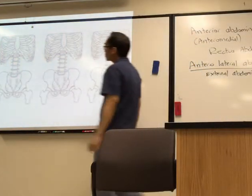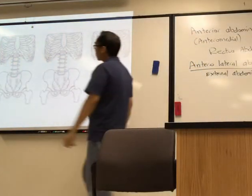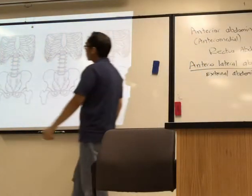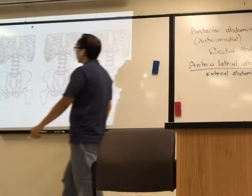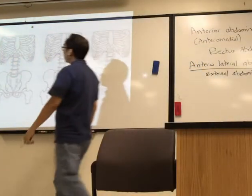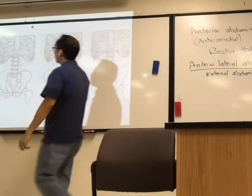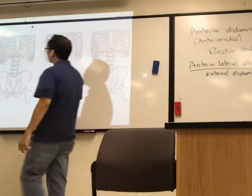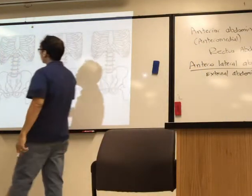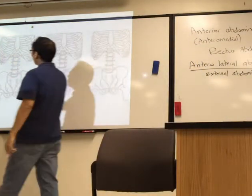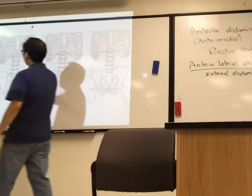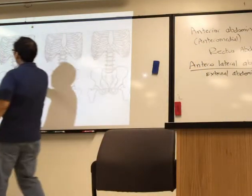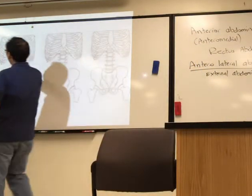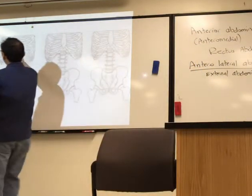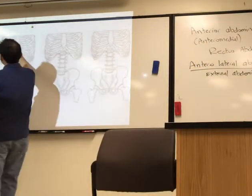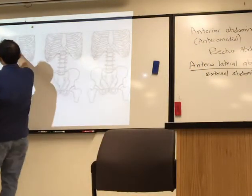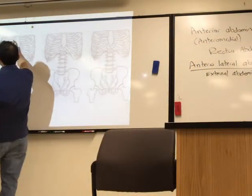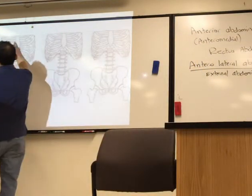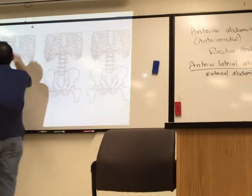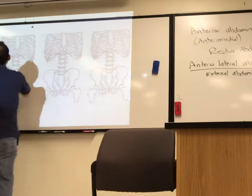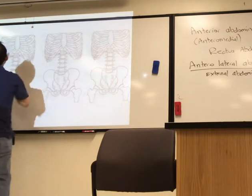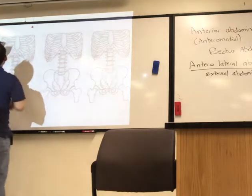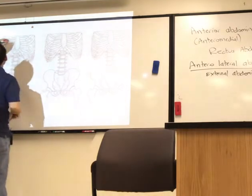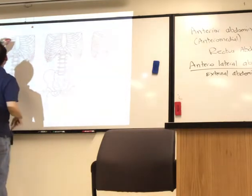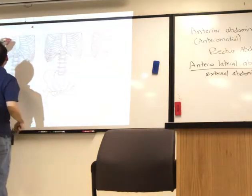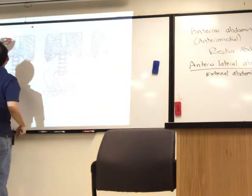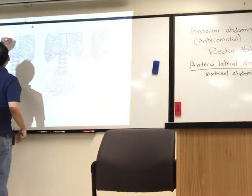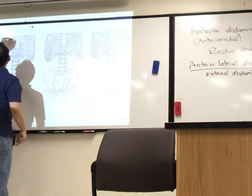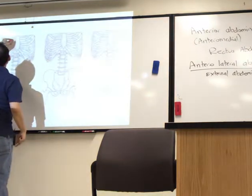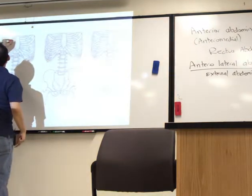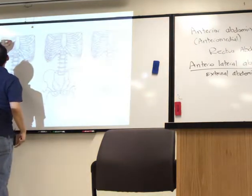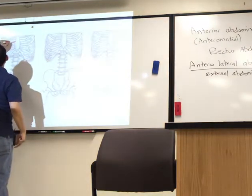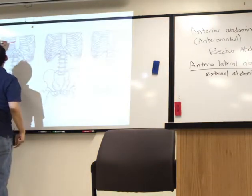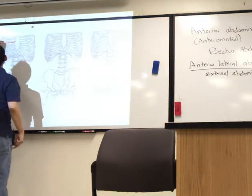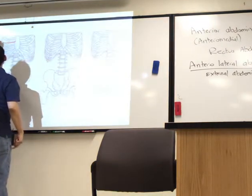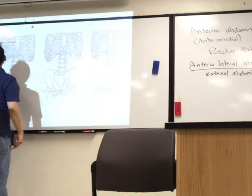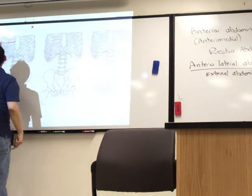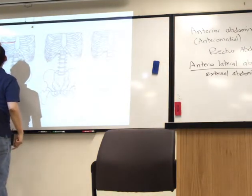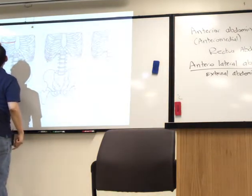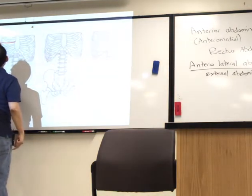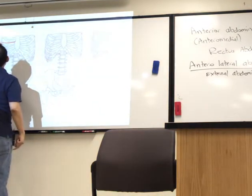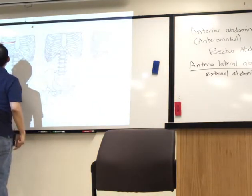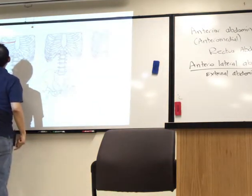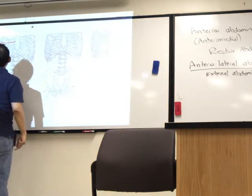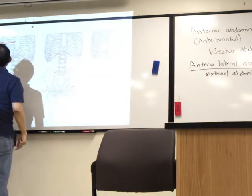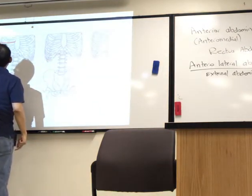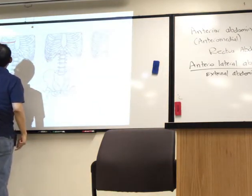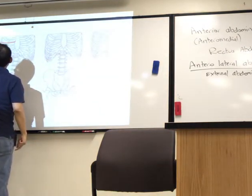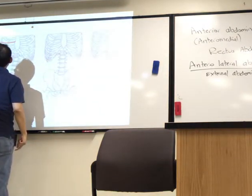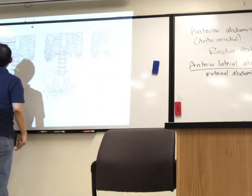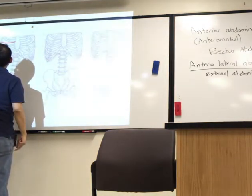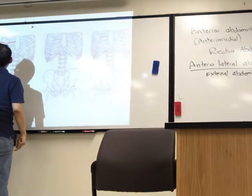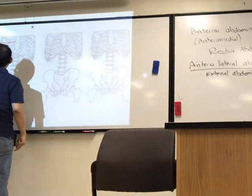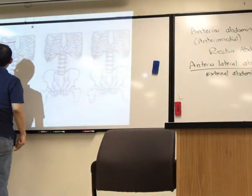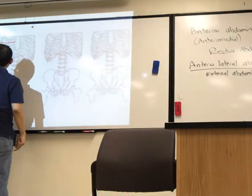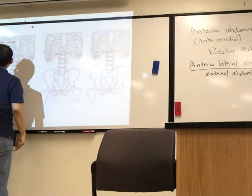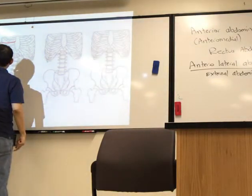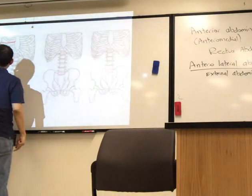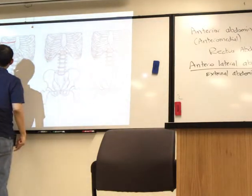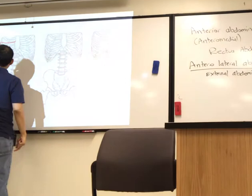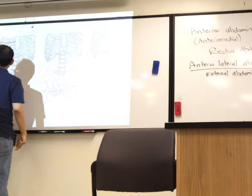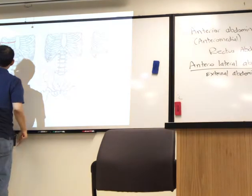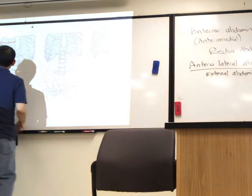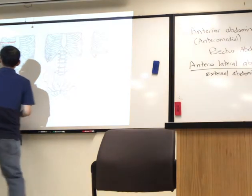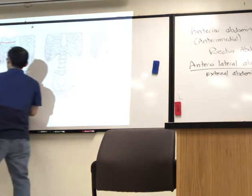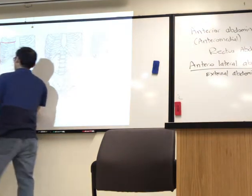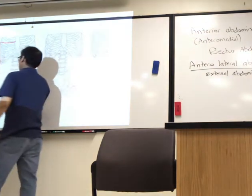That also goes all the way up to rib 5, which is around here. Just kind of attached all along the rib cage there. So I'm going to run all